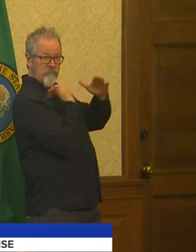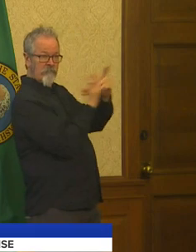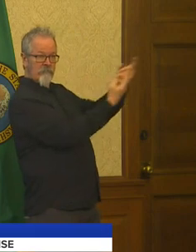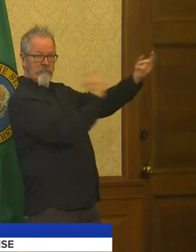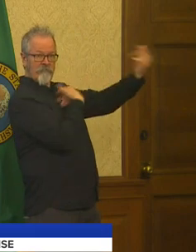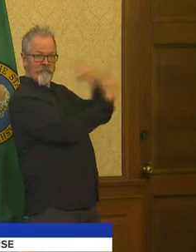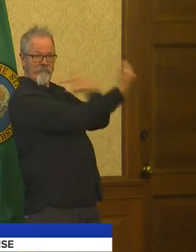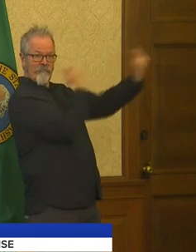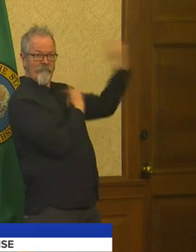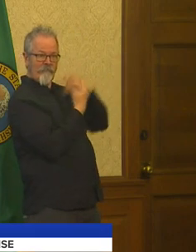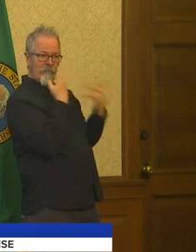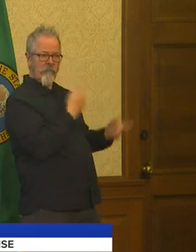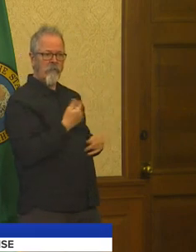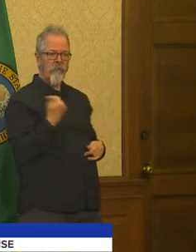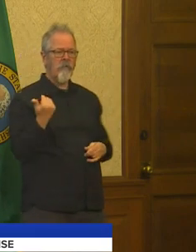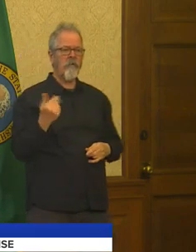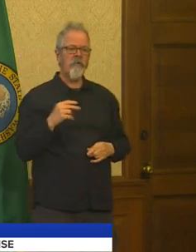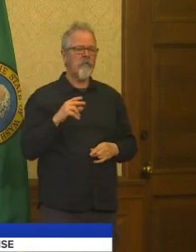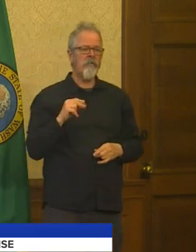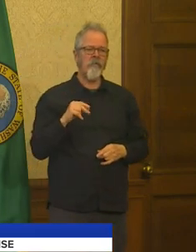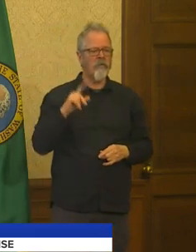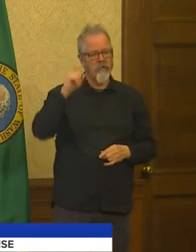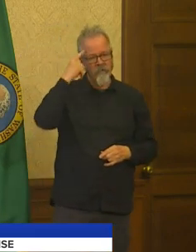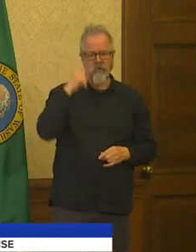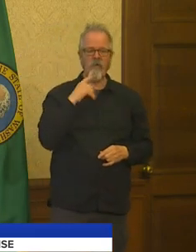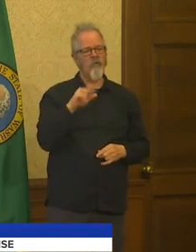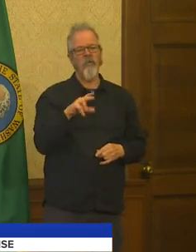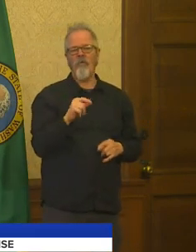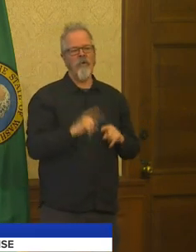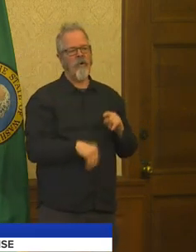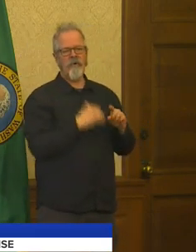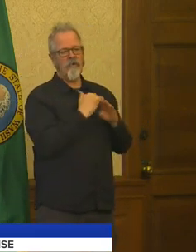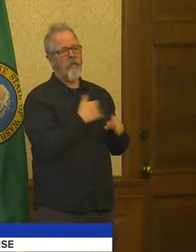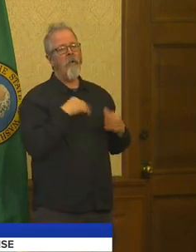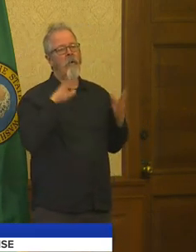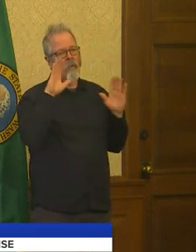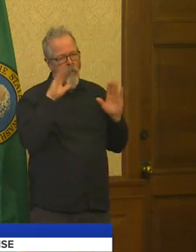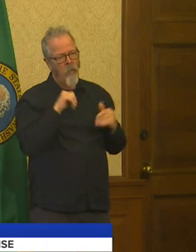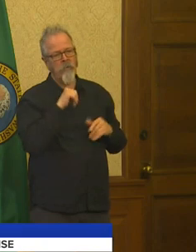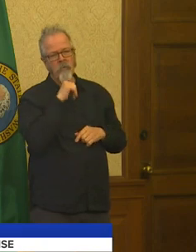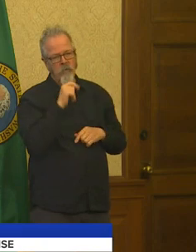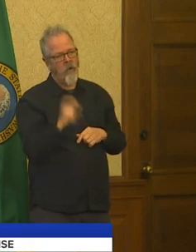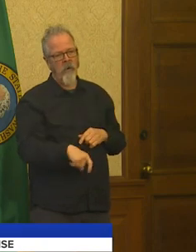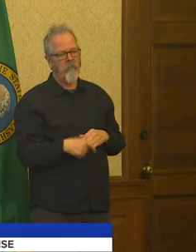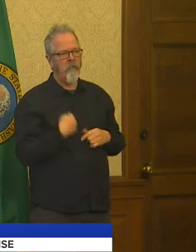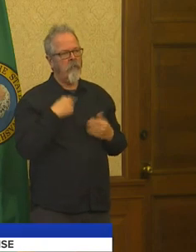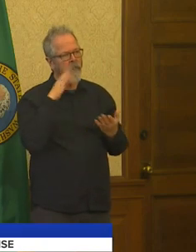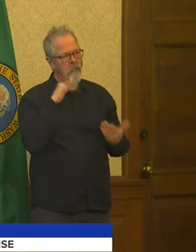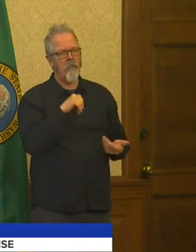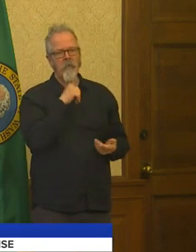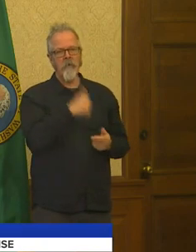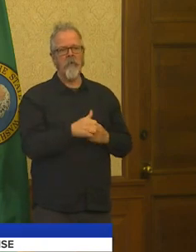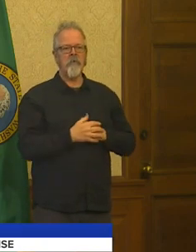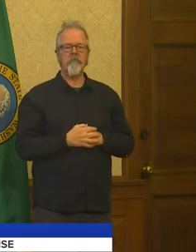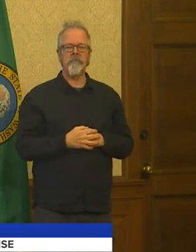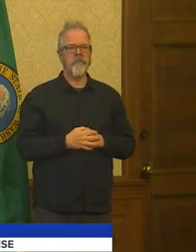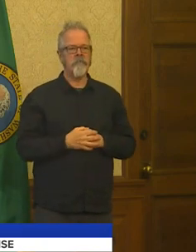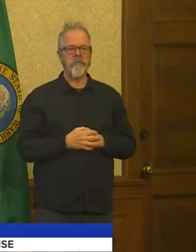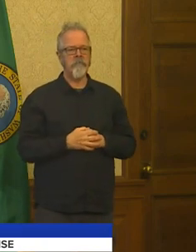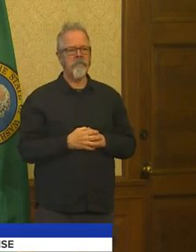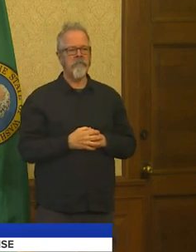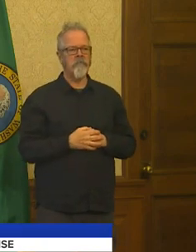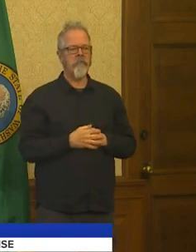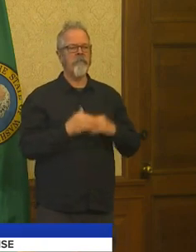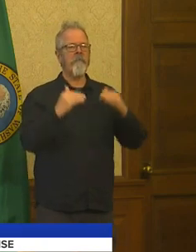Next question comes from Gregory Scruggs. Hi, Governor Inslee and Commissioner Franz. One question and